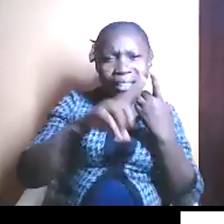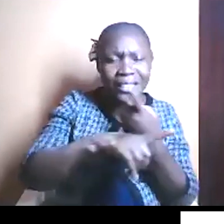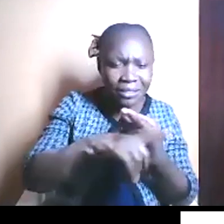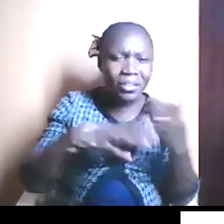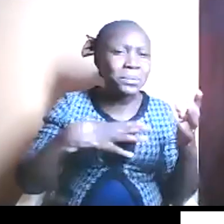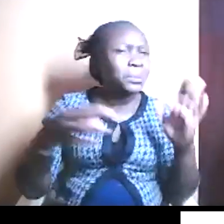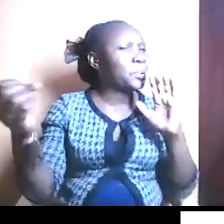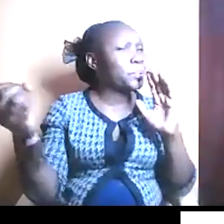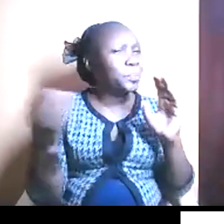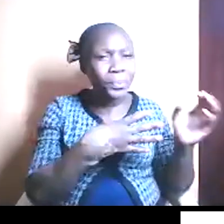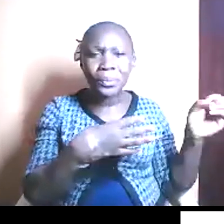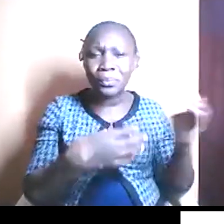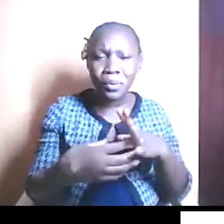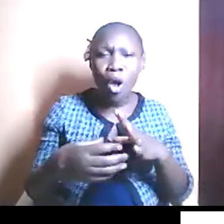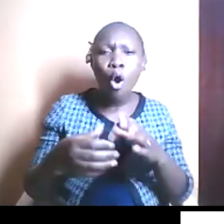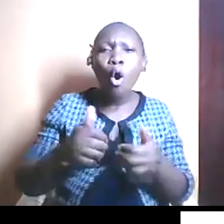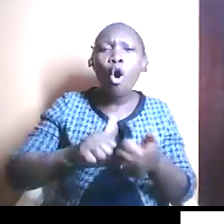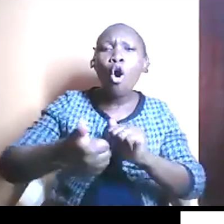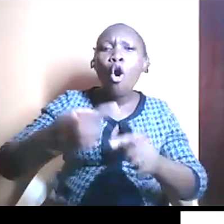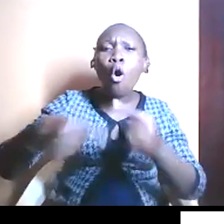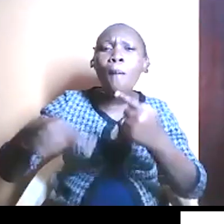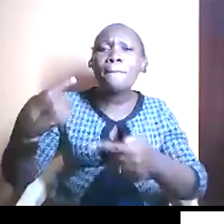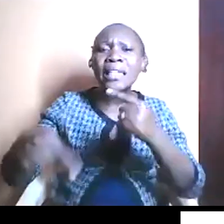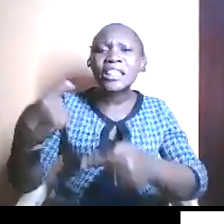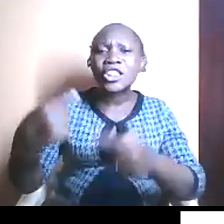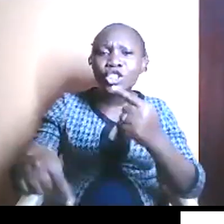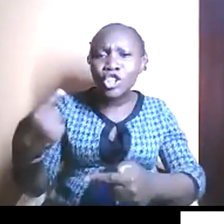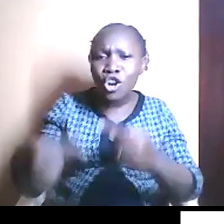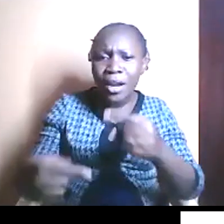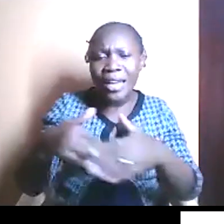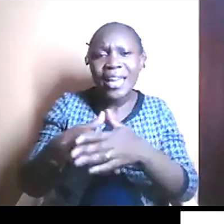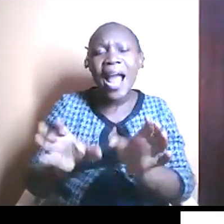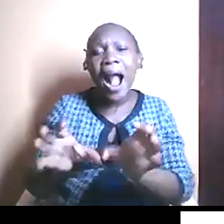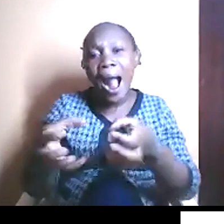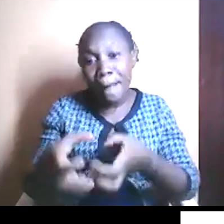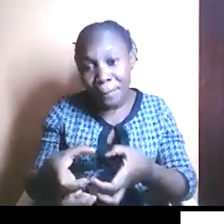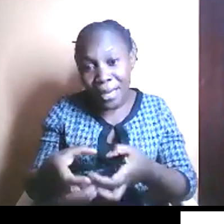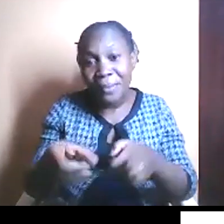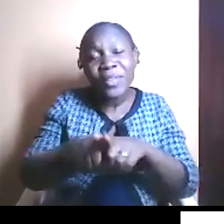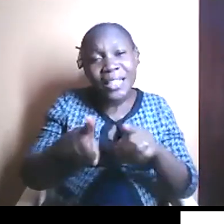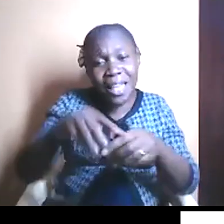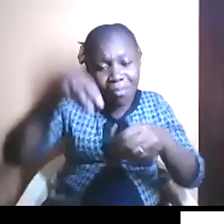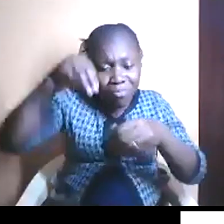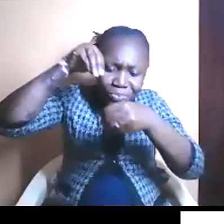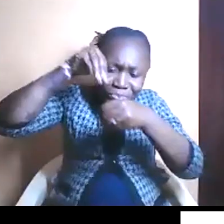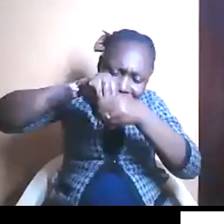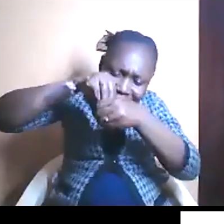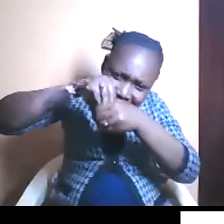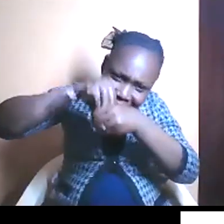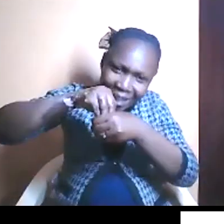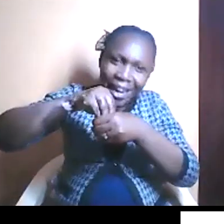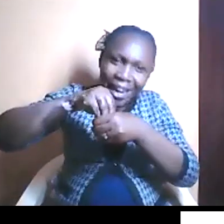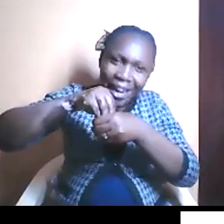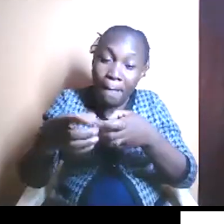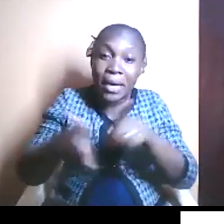There's competition amongst companies, but also inside of a company amongst individuals. And so you find there's a lot